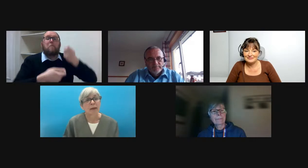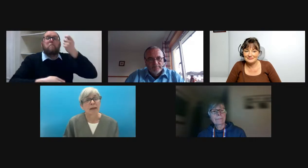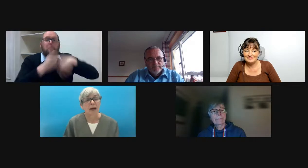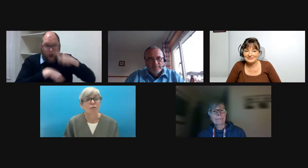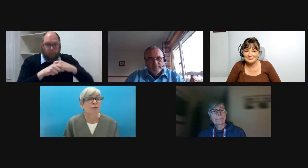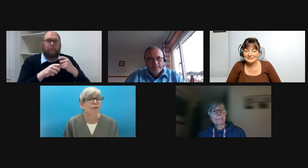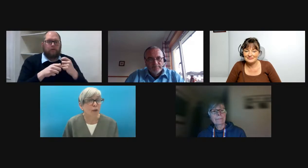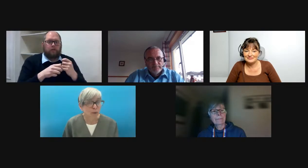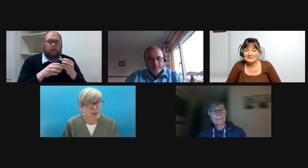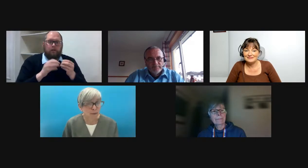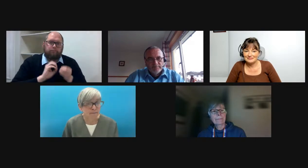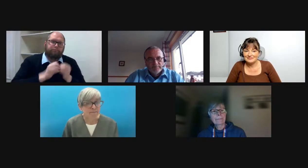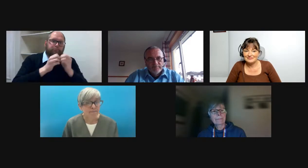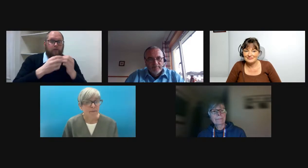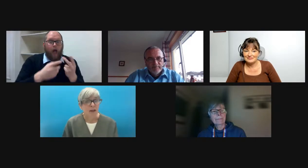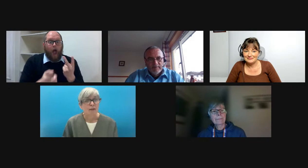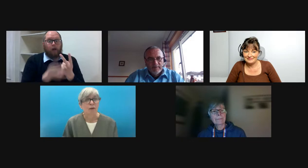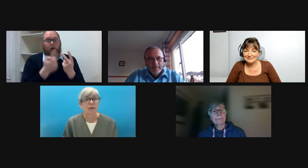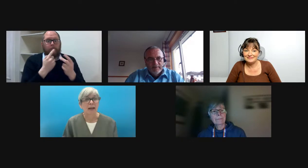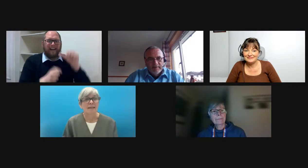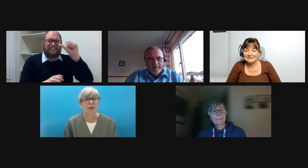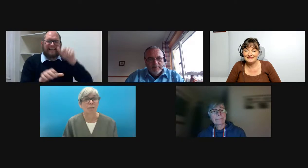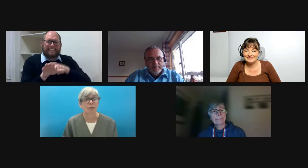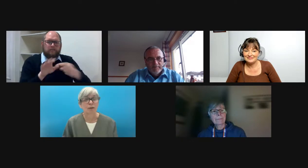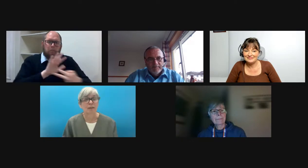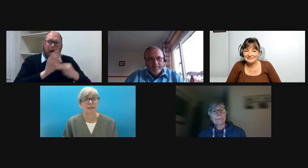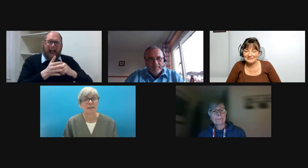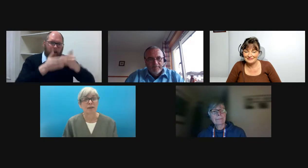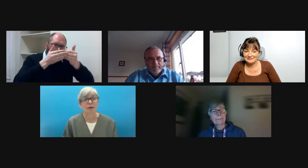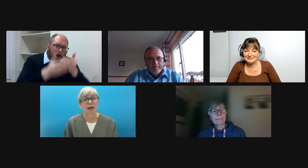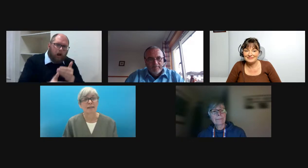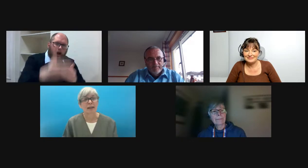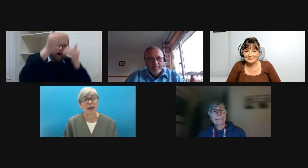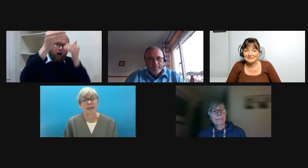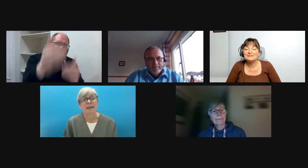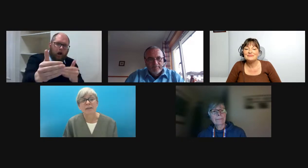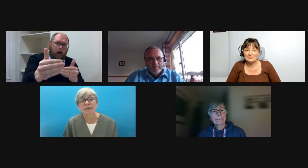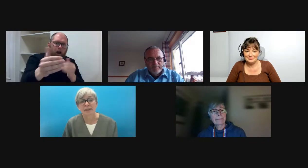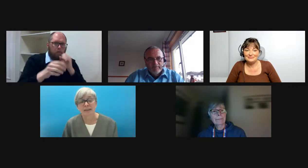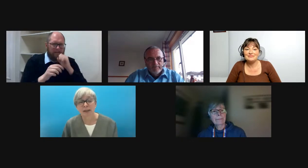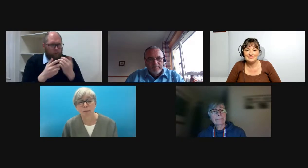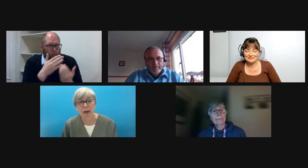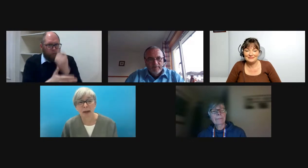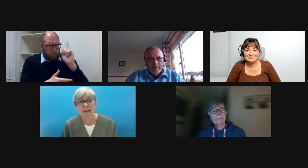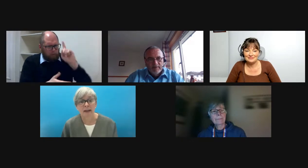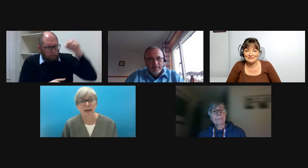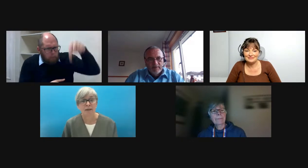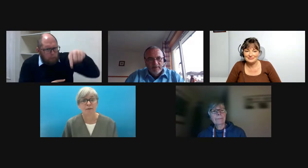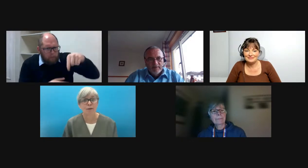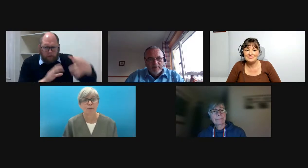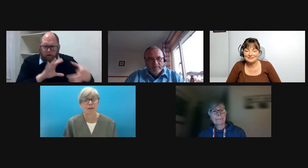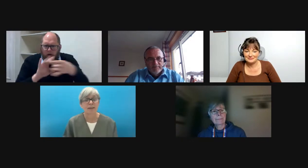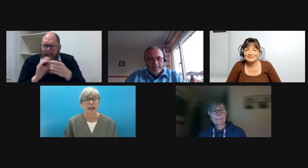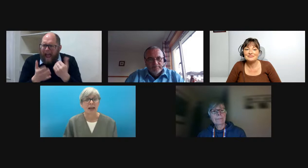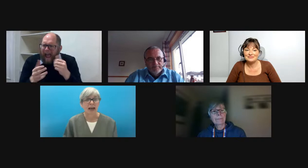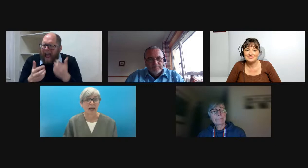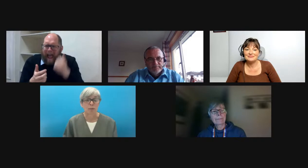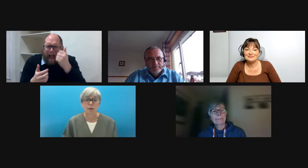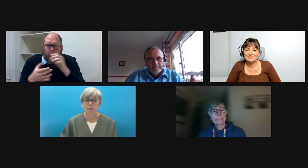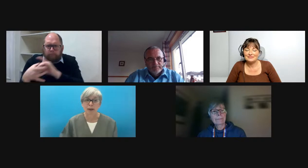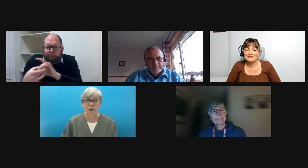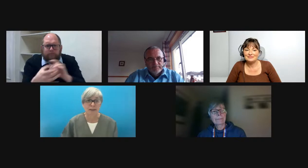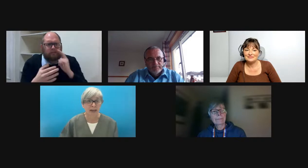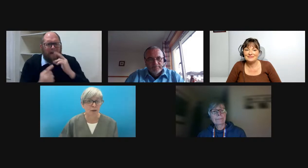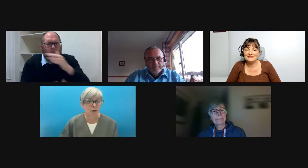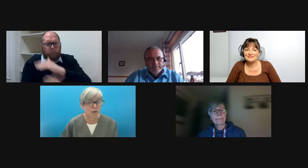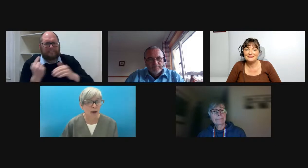will be reviewed. So that is an opportunity to create another 6-year plan heading forward,